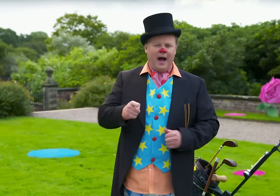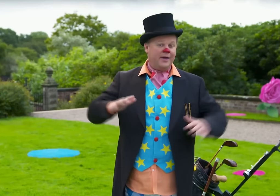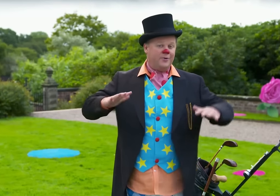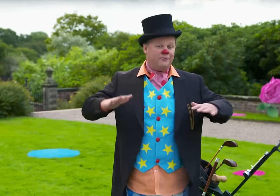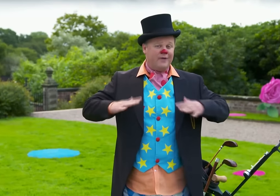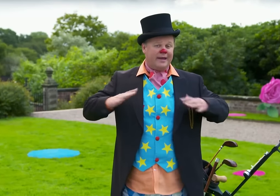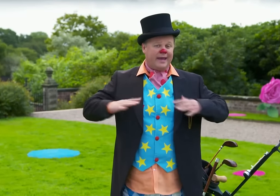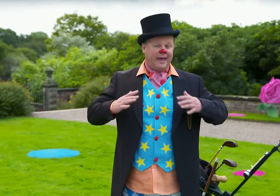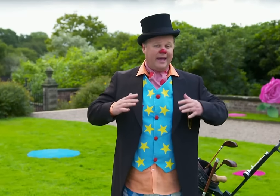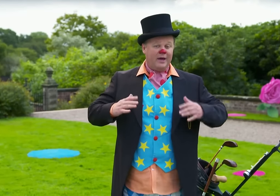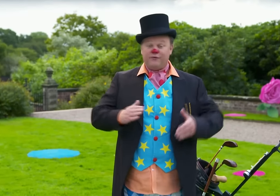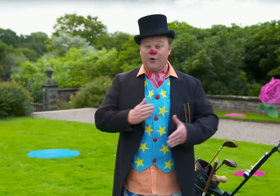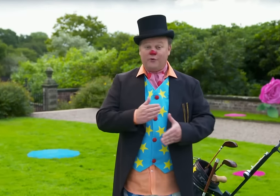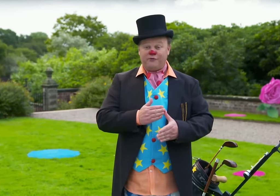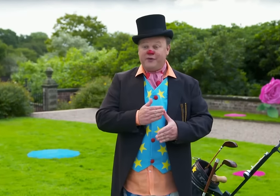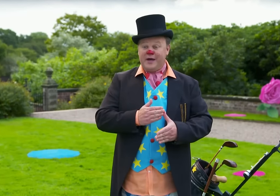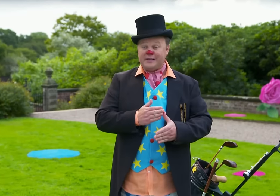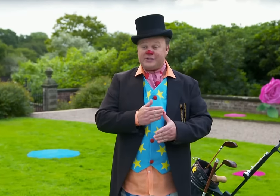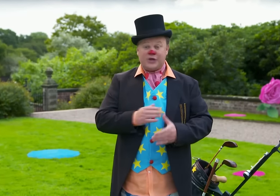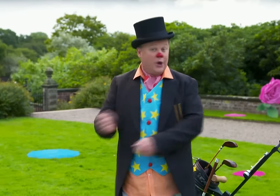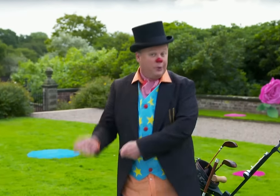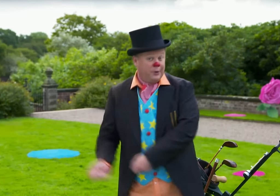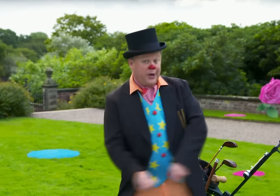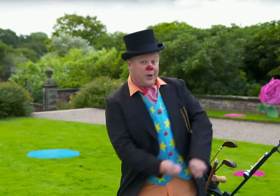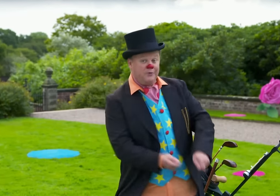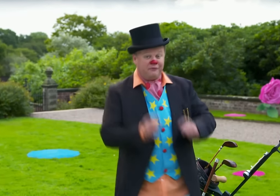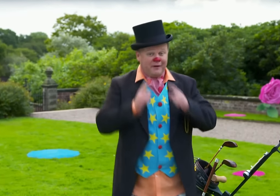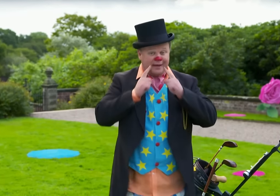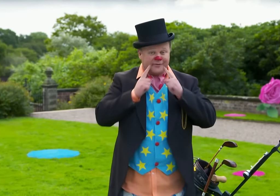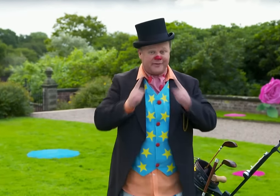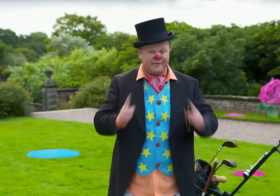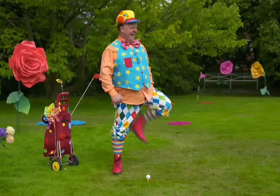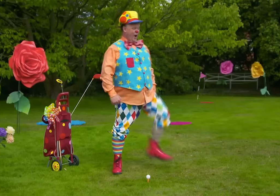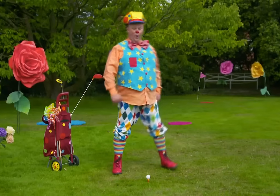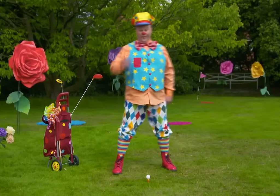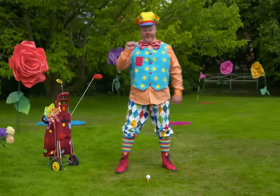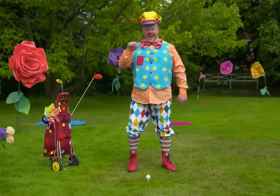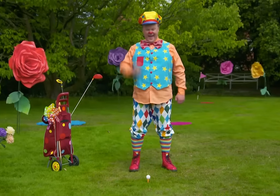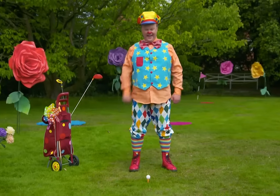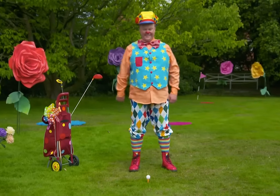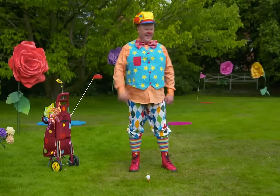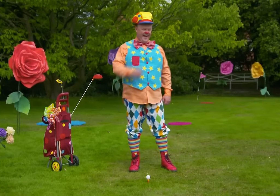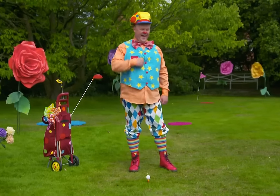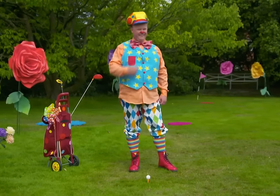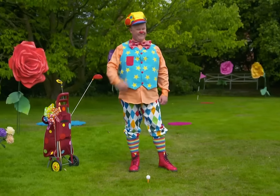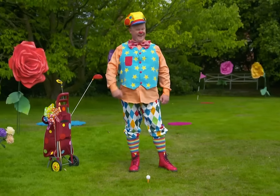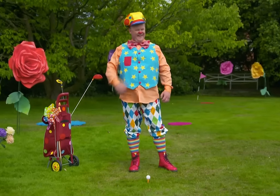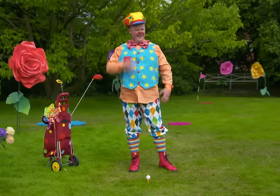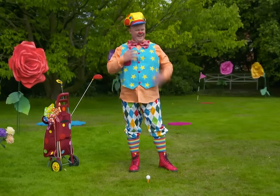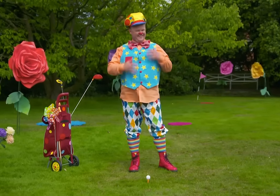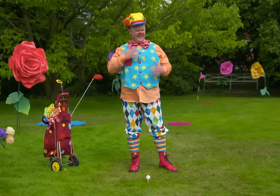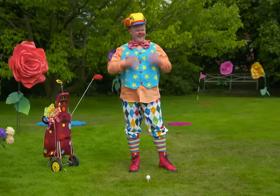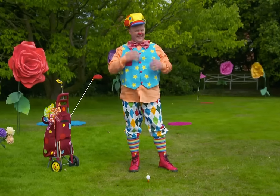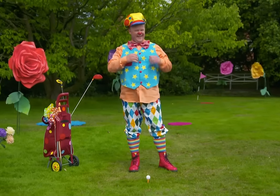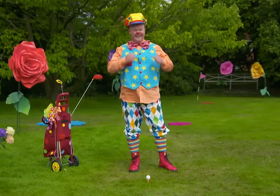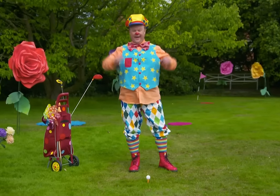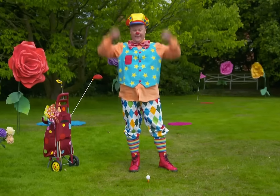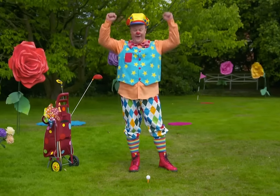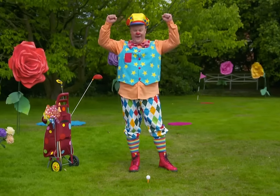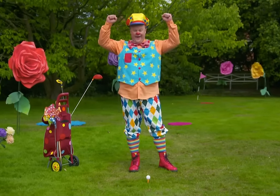are you ready for your first golf lesson? Oh, yes. I'm very excited.